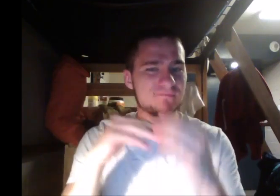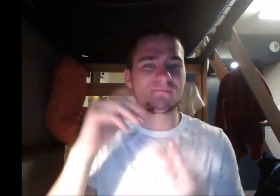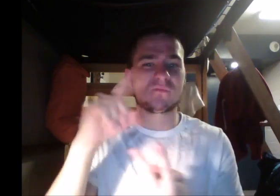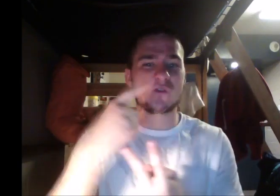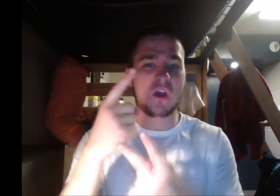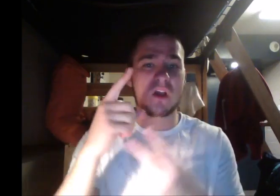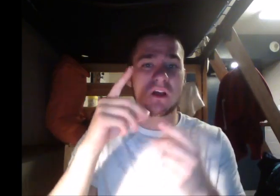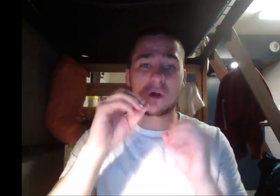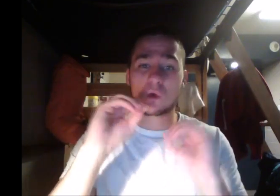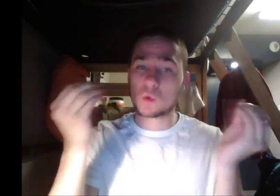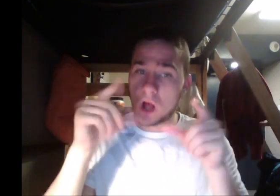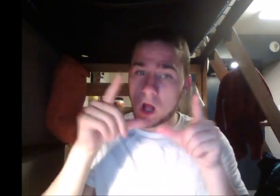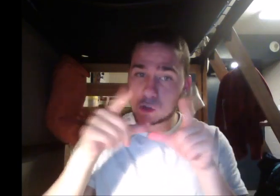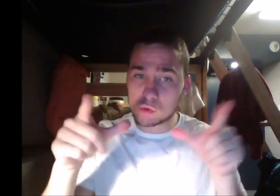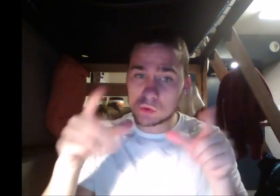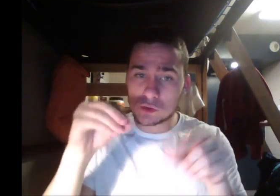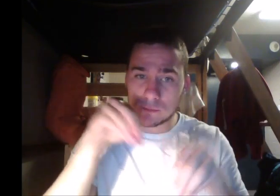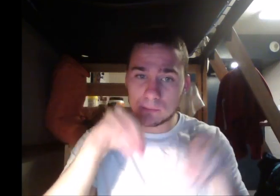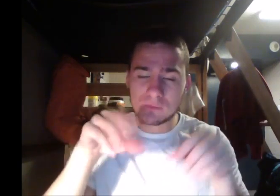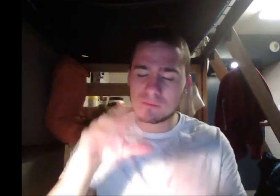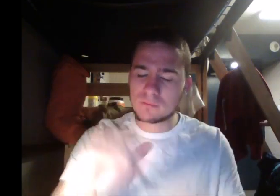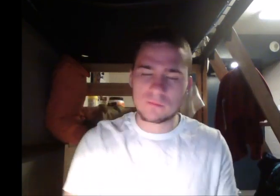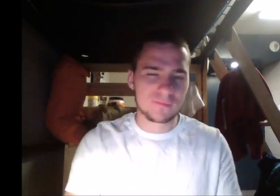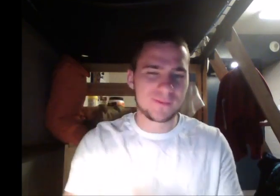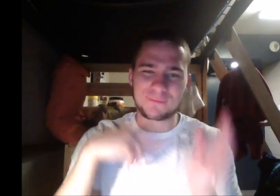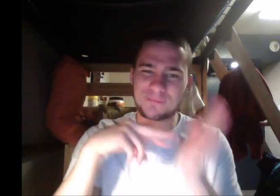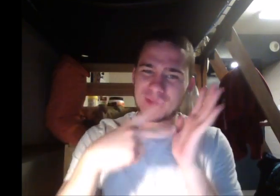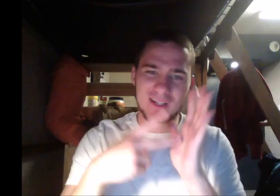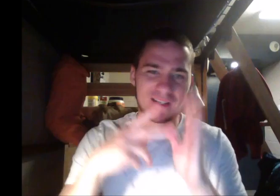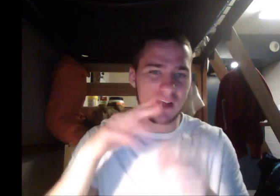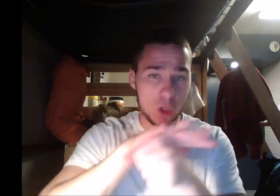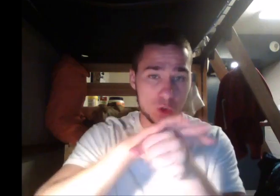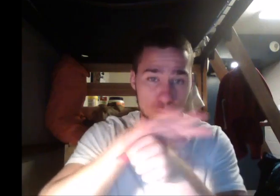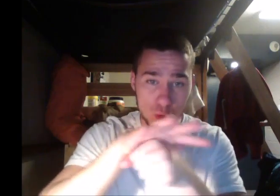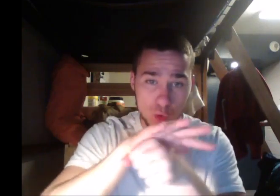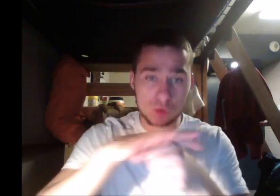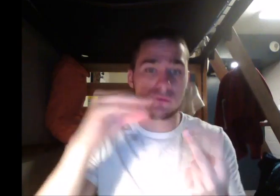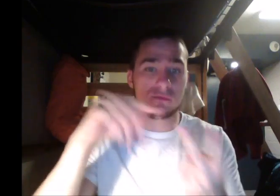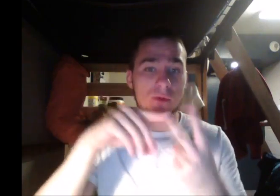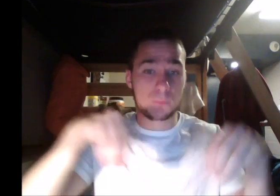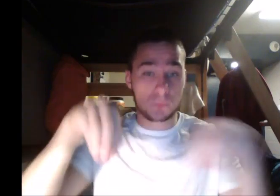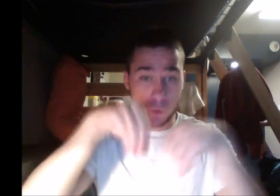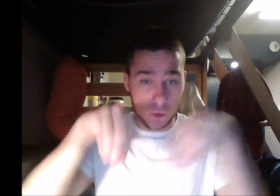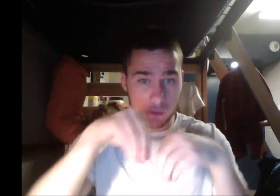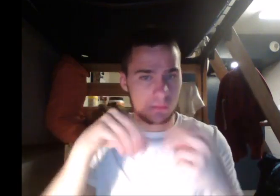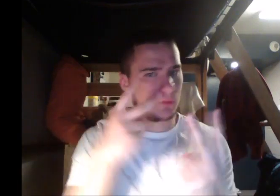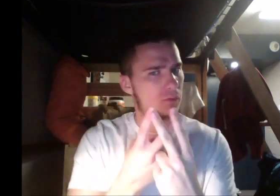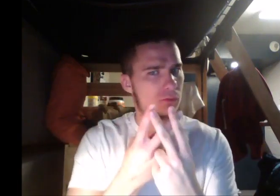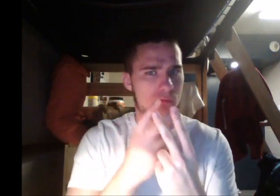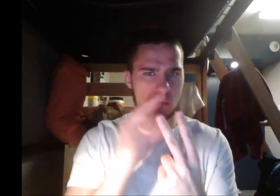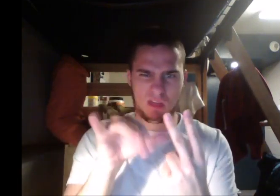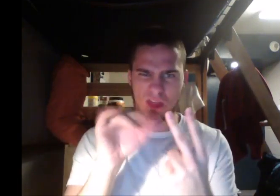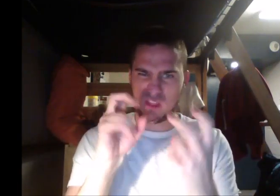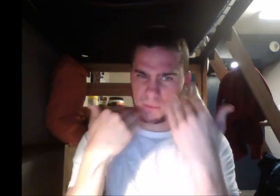Like, they're great in their own towns, and they're like, they want more, so they come here. And I'm like, well, if I can start